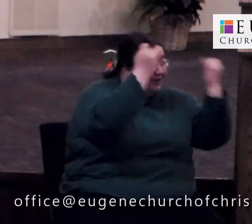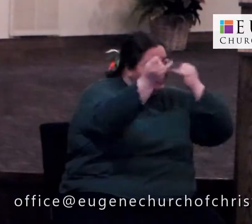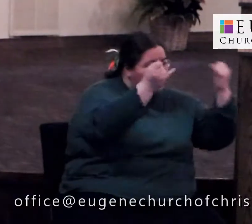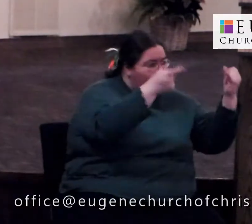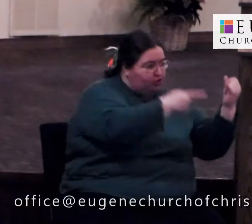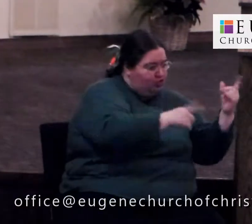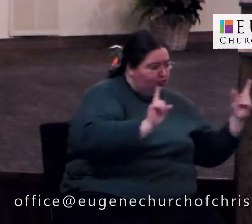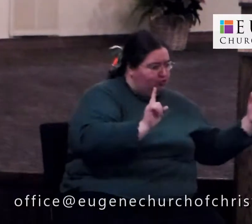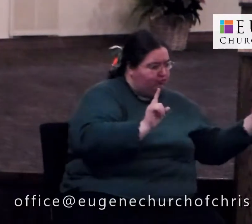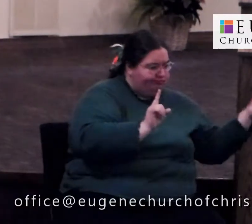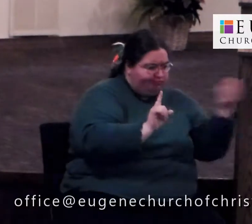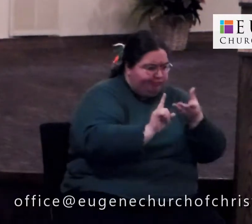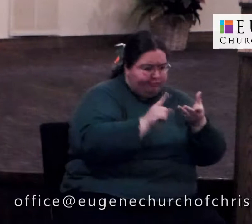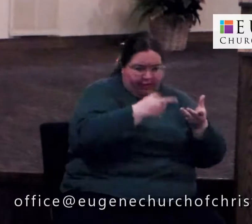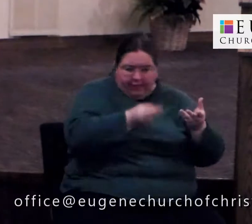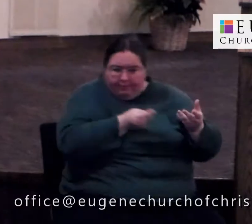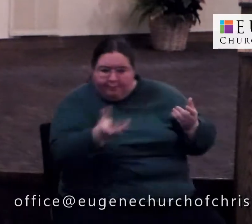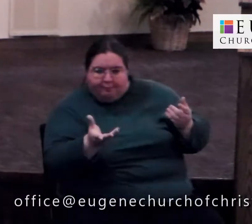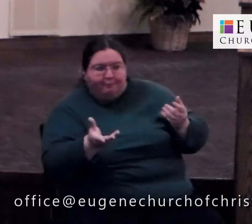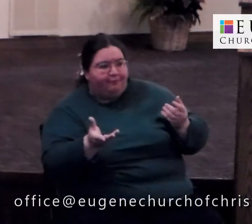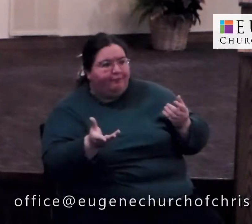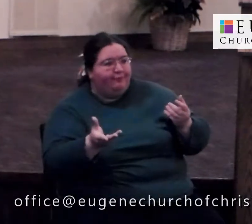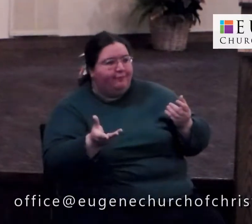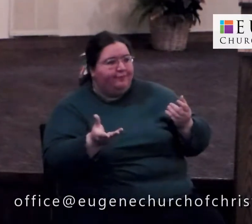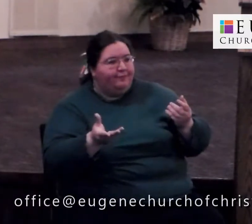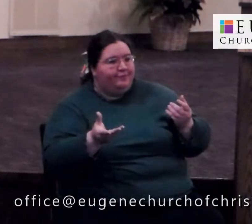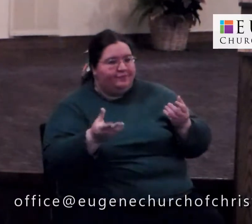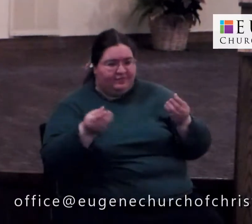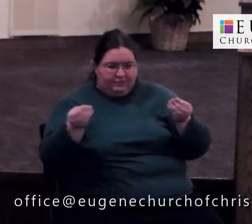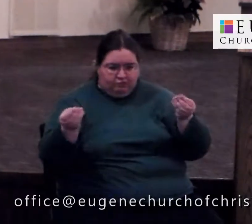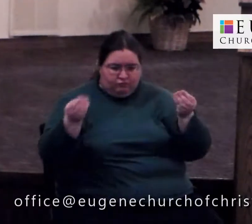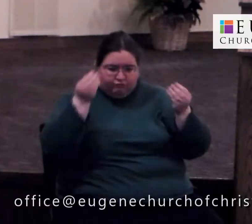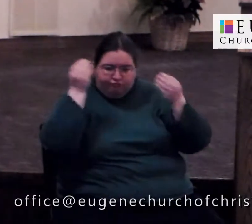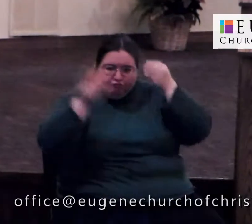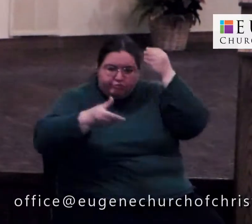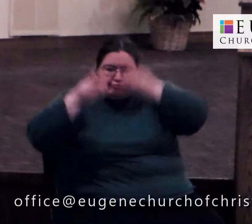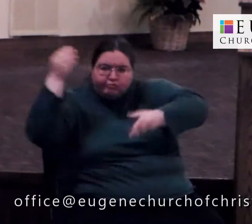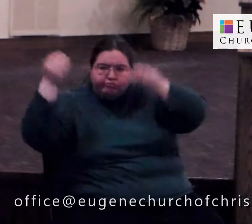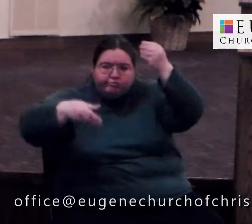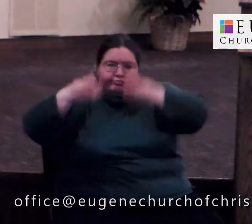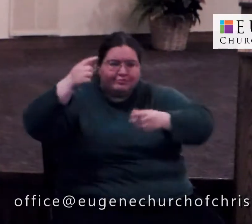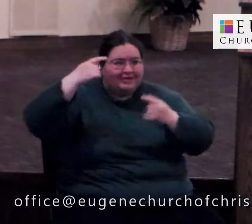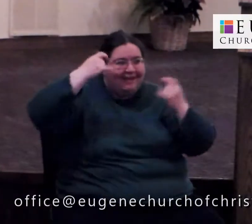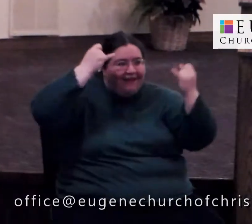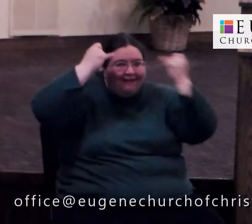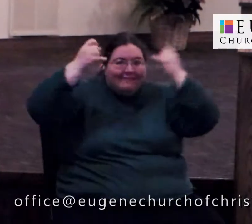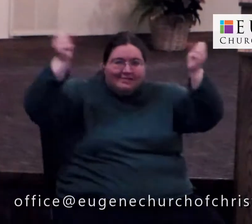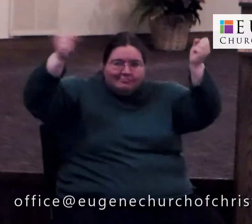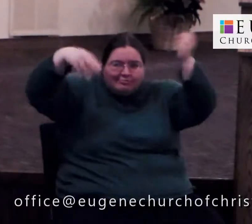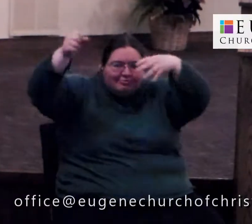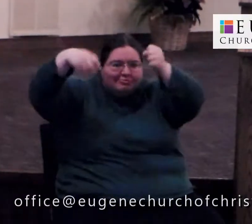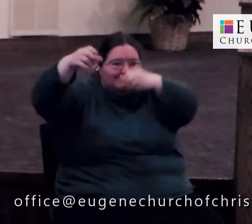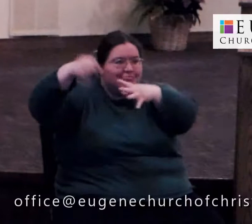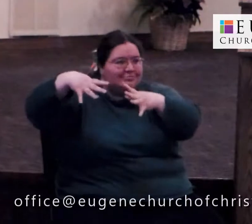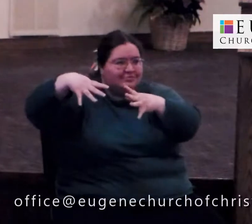things all come together, the role of the shepherd, the role of this kind of leader, is to do leadership in a different